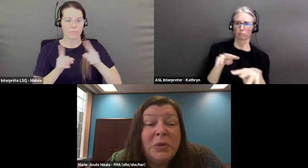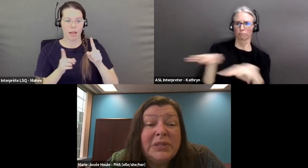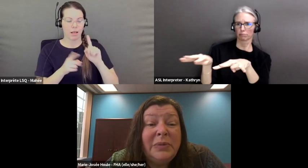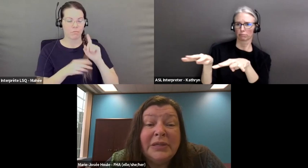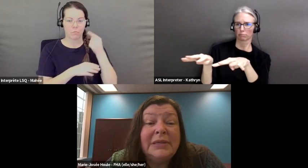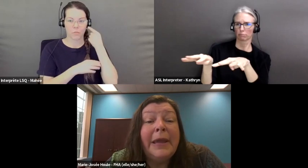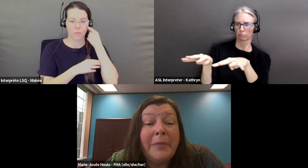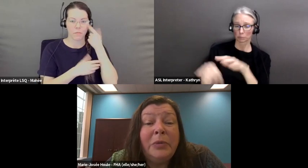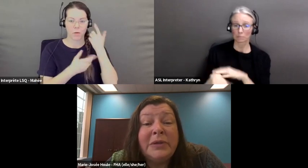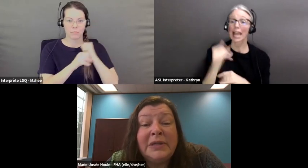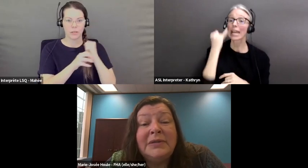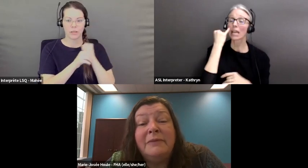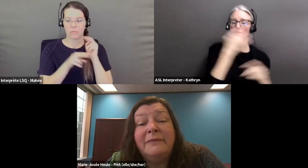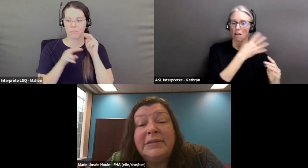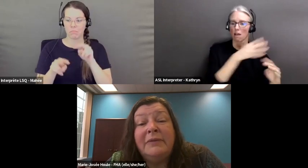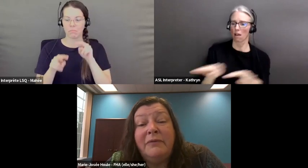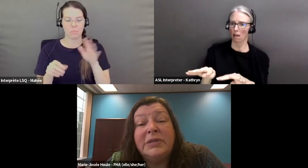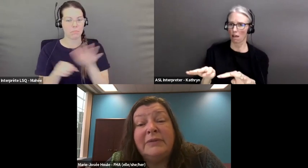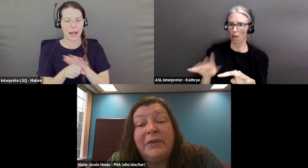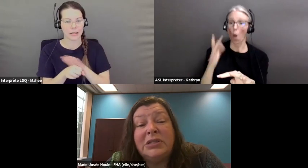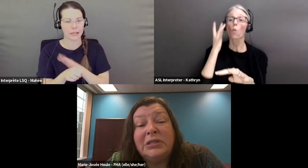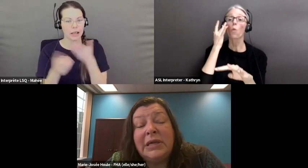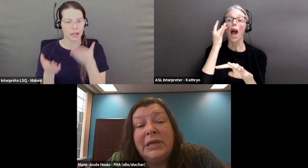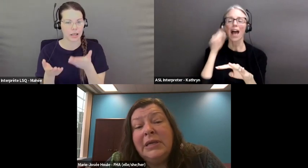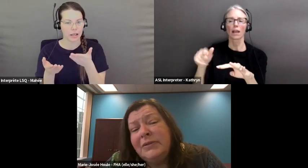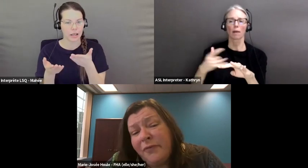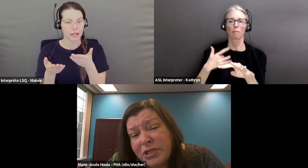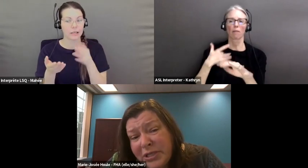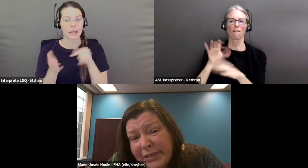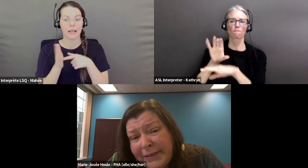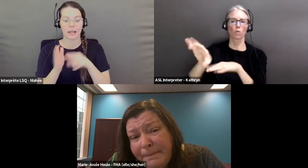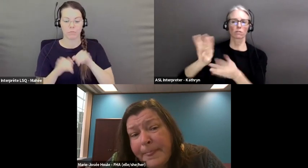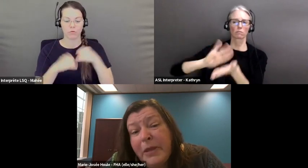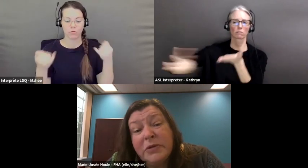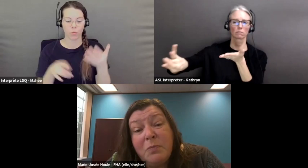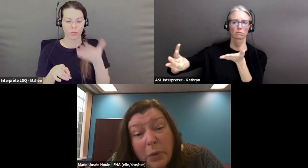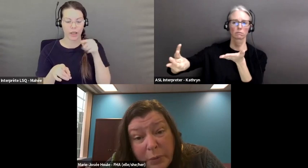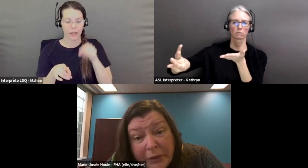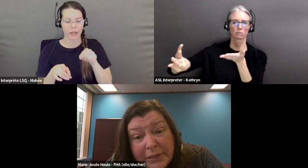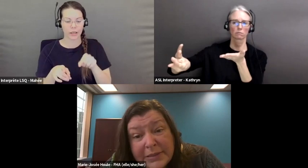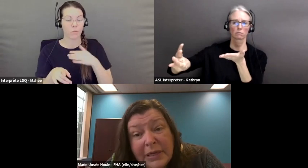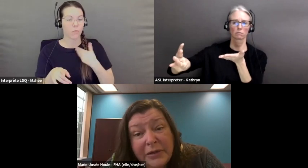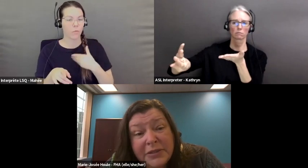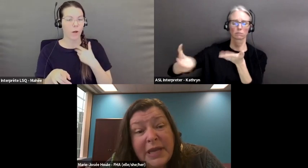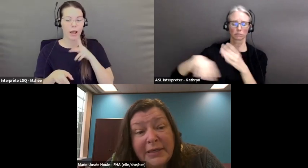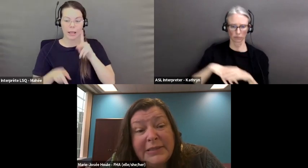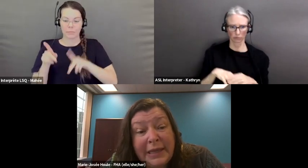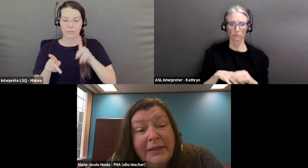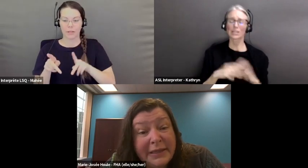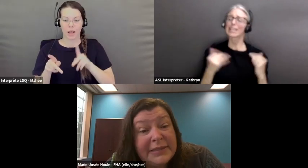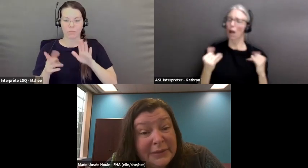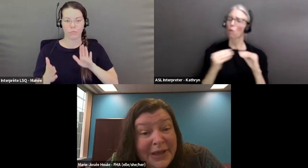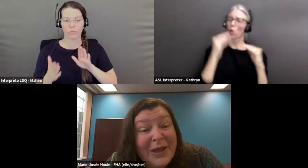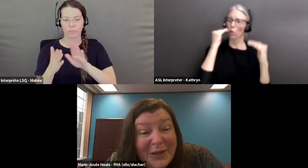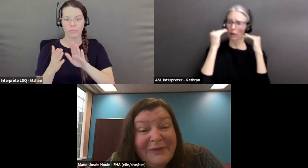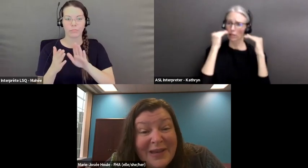it's mostly because encampment residents are facing forced evictions. So fortunately, there's more awareness and understanding today,